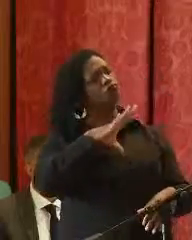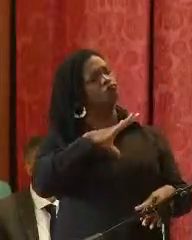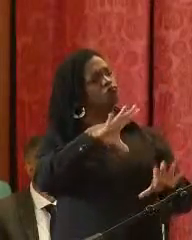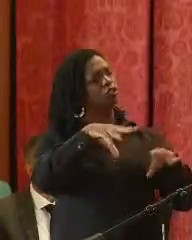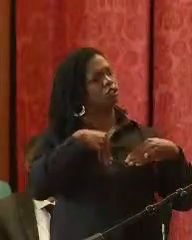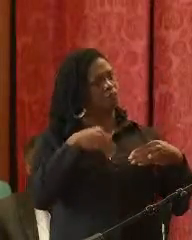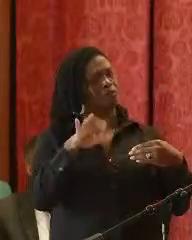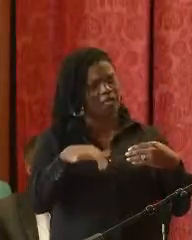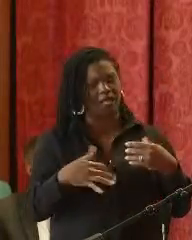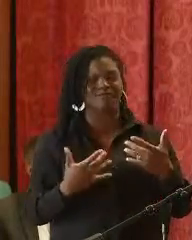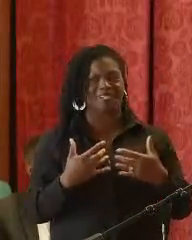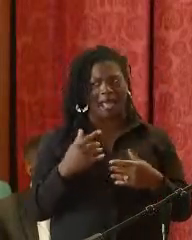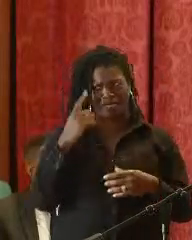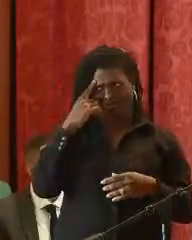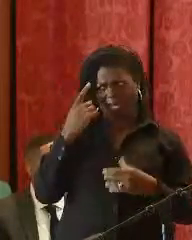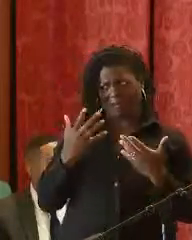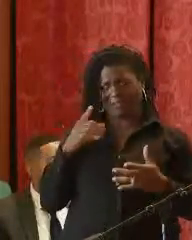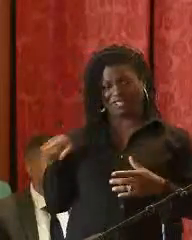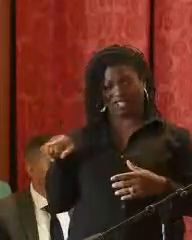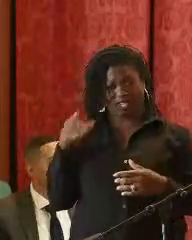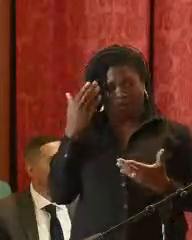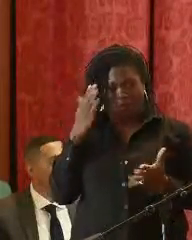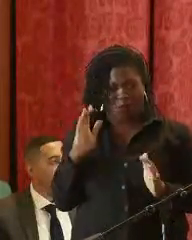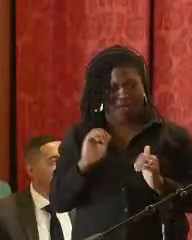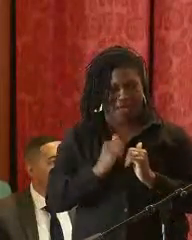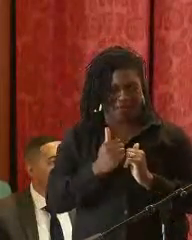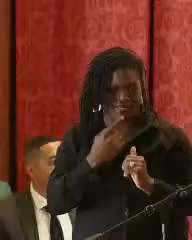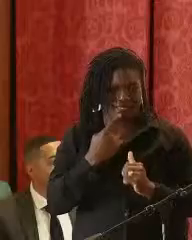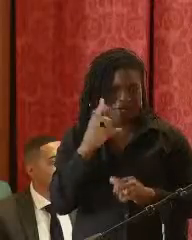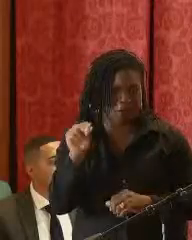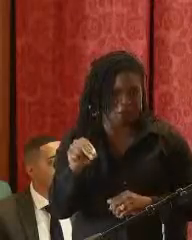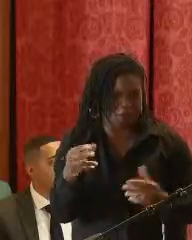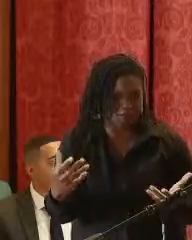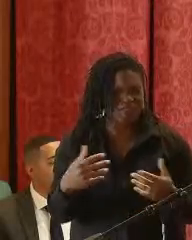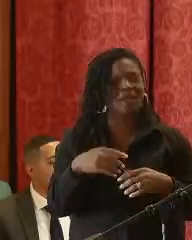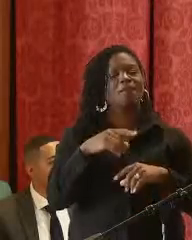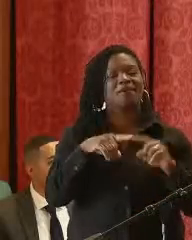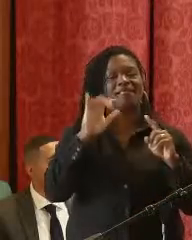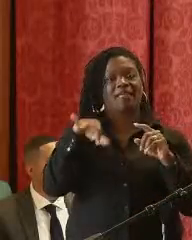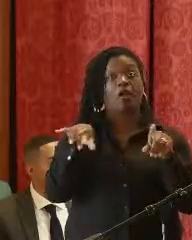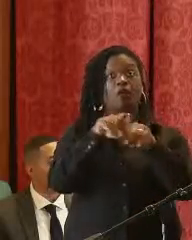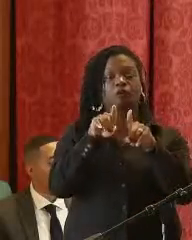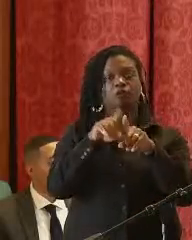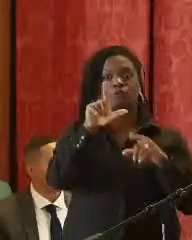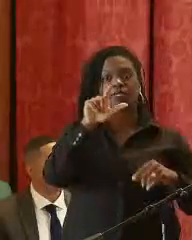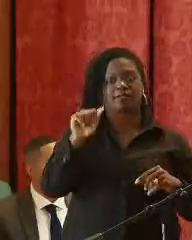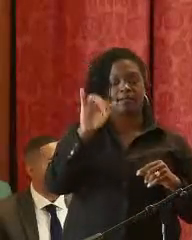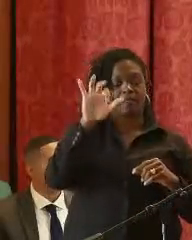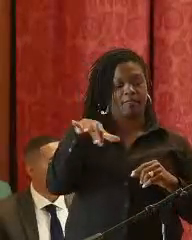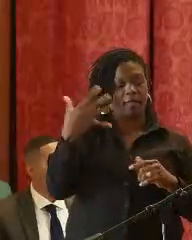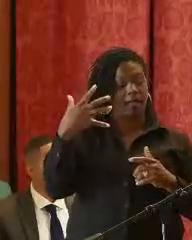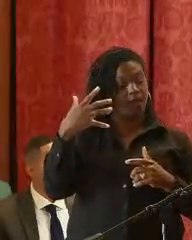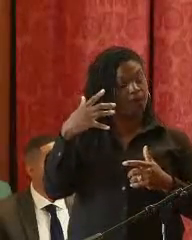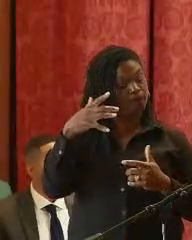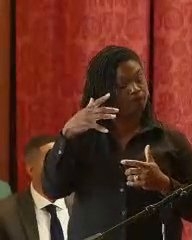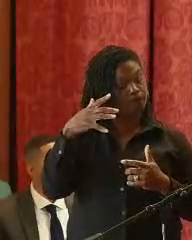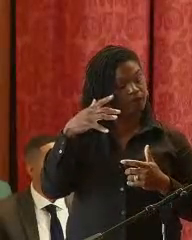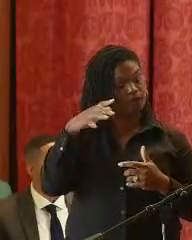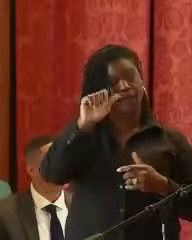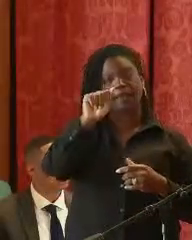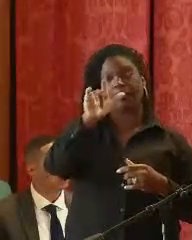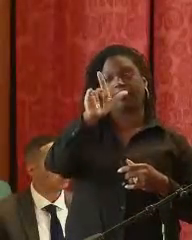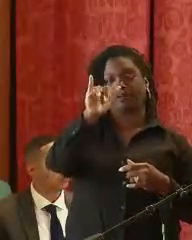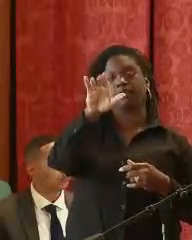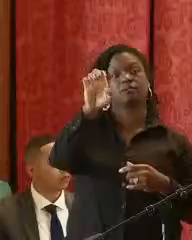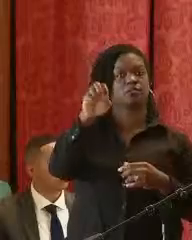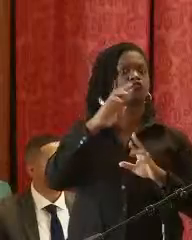to our Shreveport and Bossier City political officials on the Louisiana Alice Report, which sheds powerful insight into racial injustices and